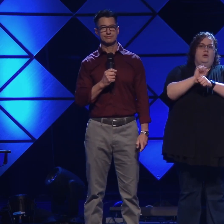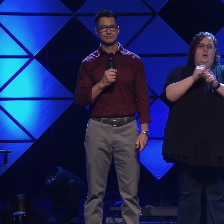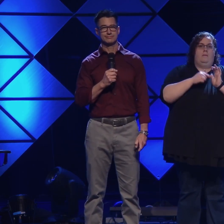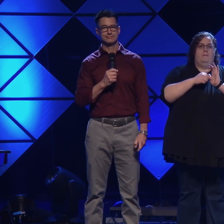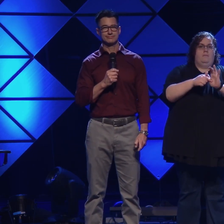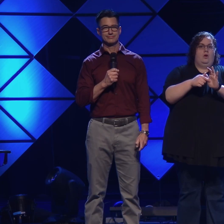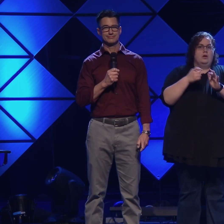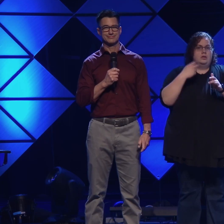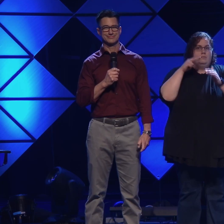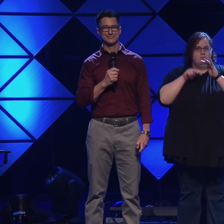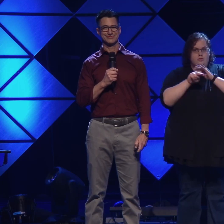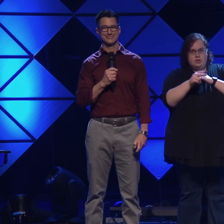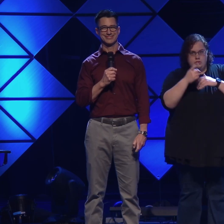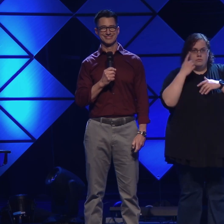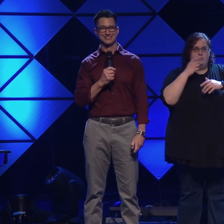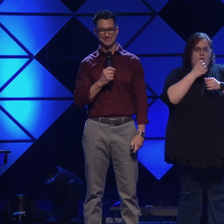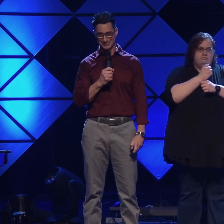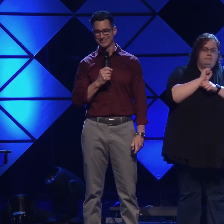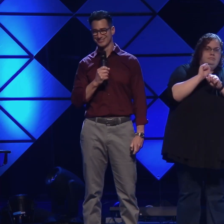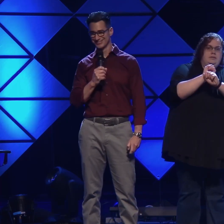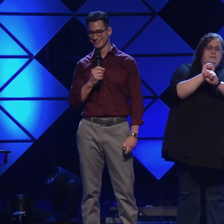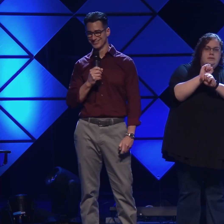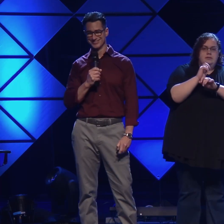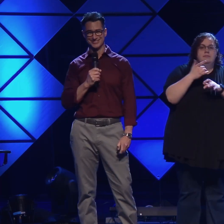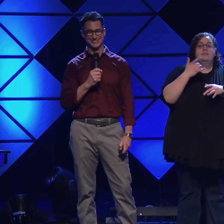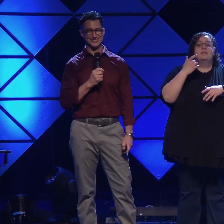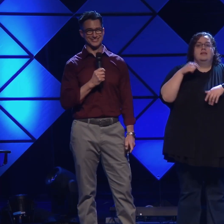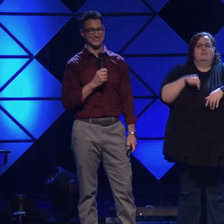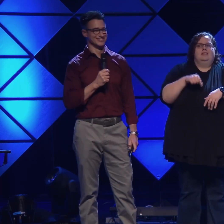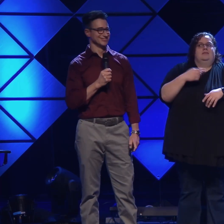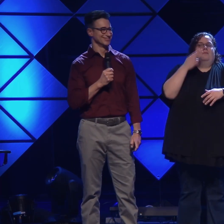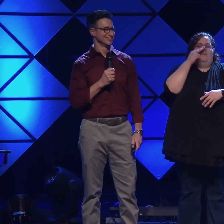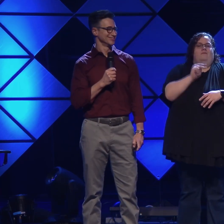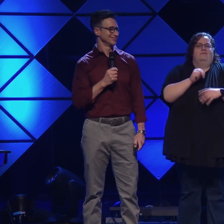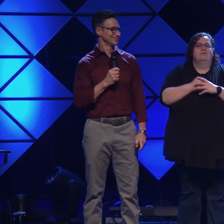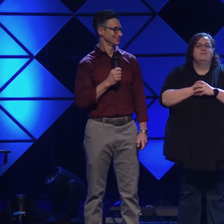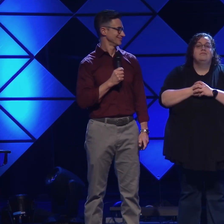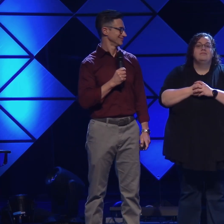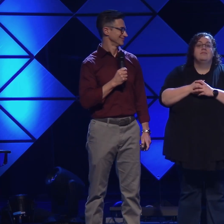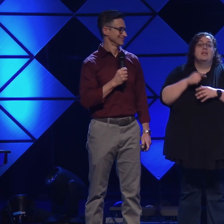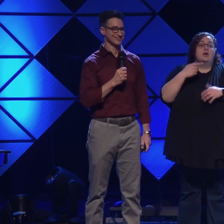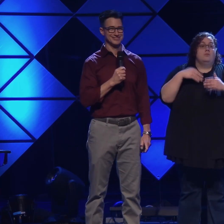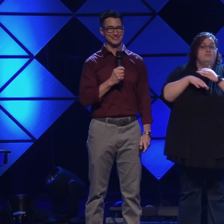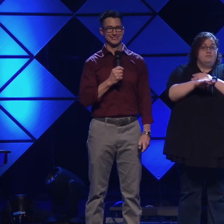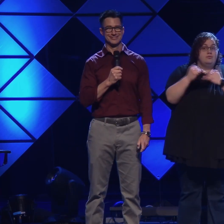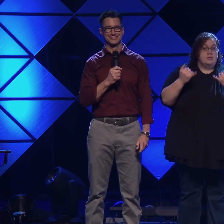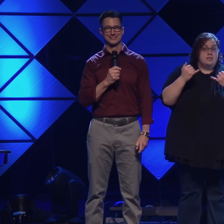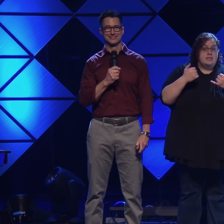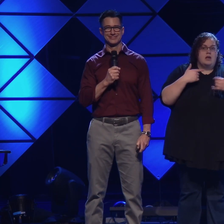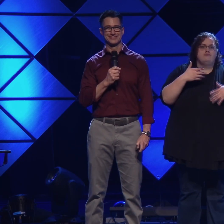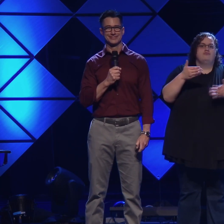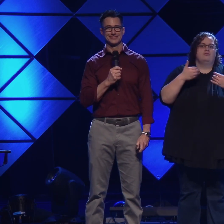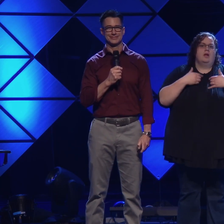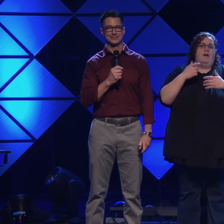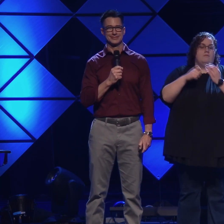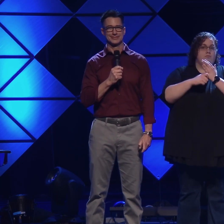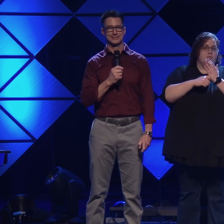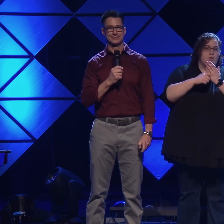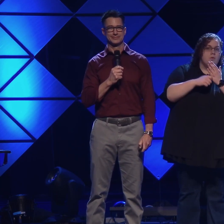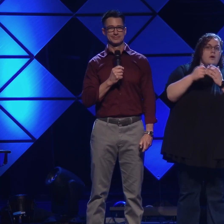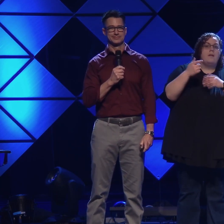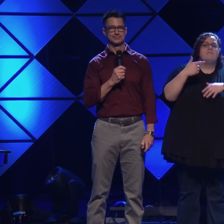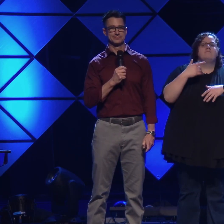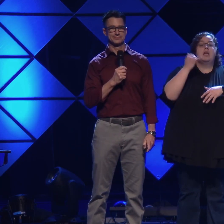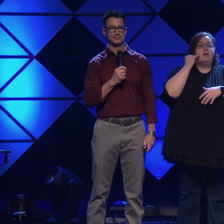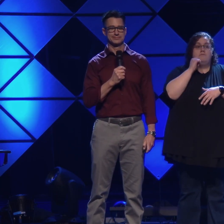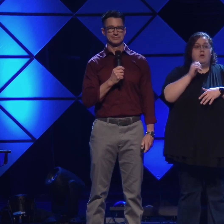this is way more fun. As you came in today, you should have received a program. If not, please raise your hand and one of our